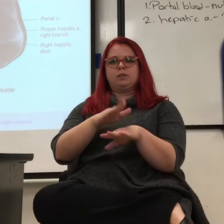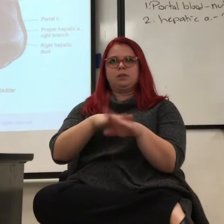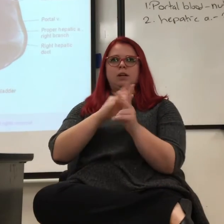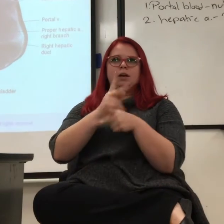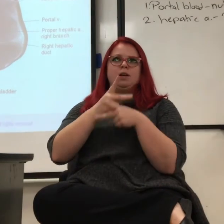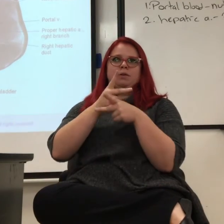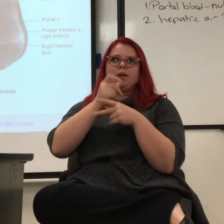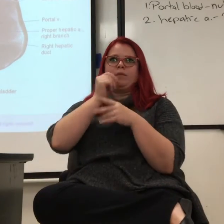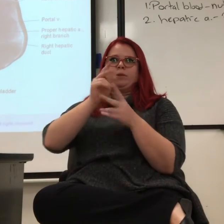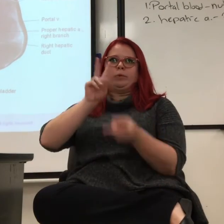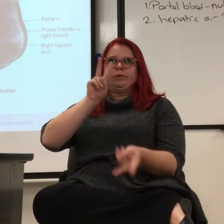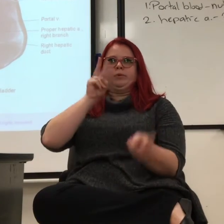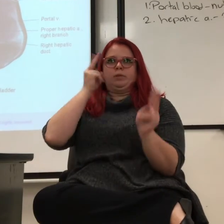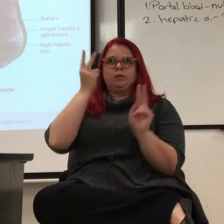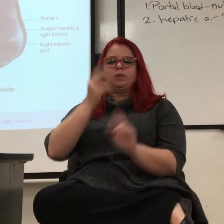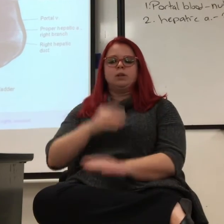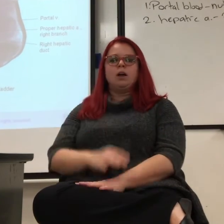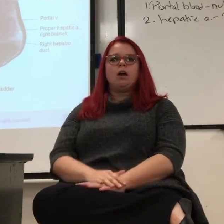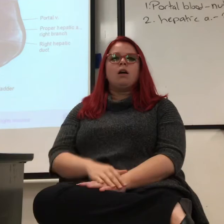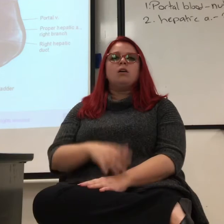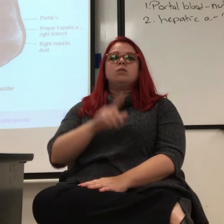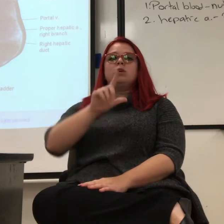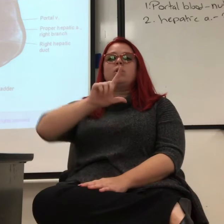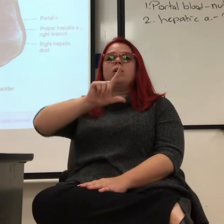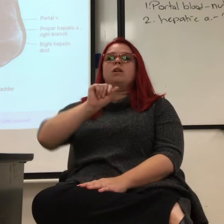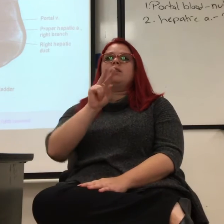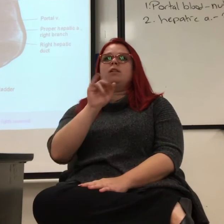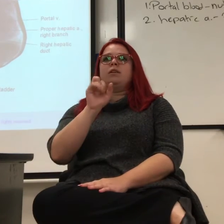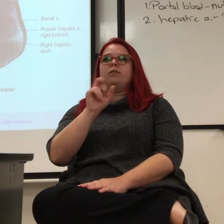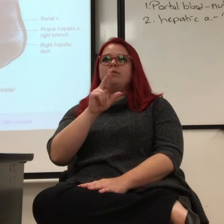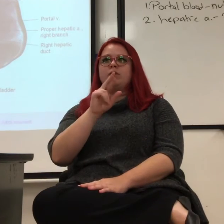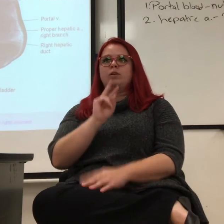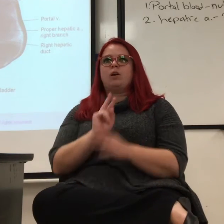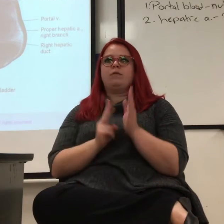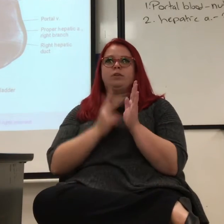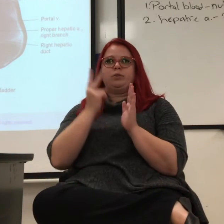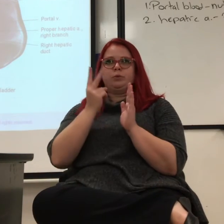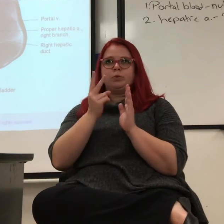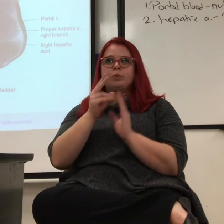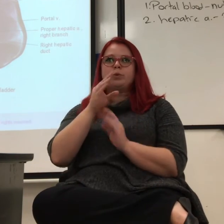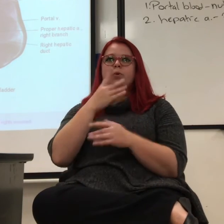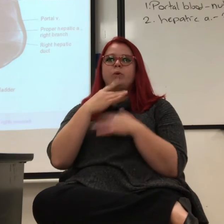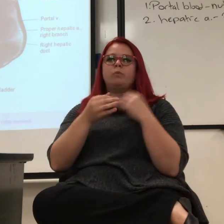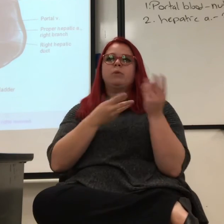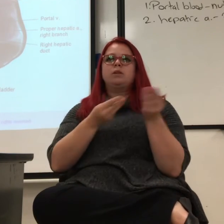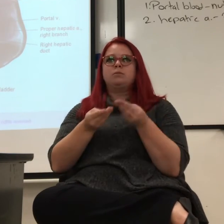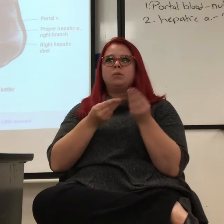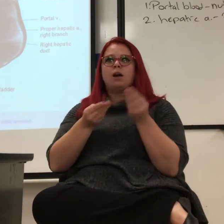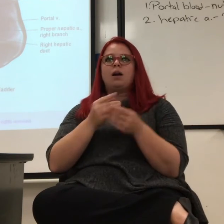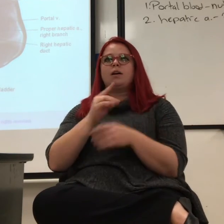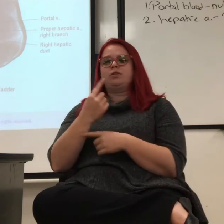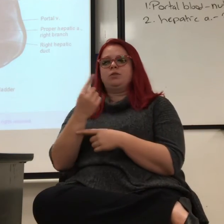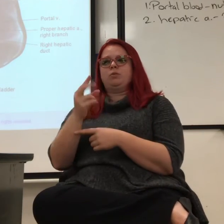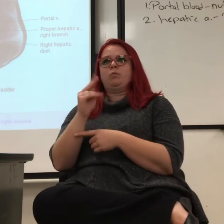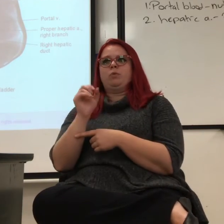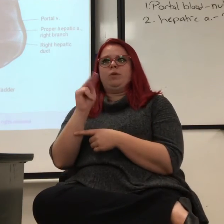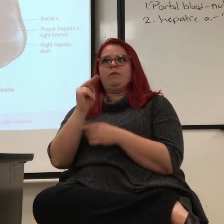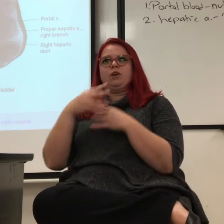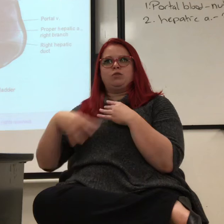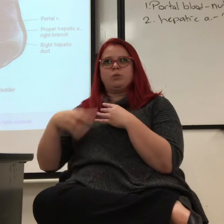Remember, liver, dual blood supply, single venous drainage. Let me draw one hepatic vein.